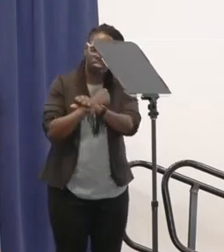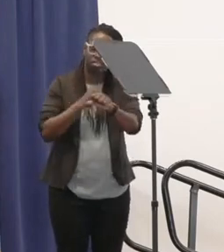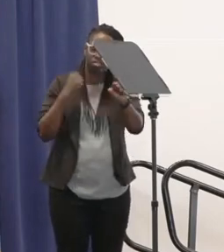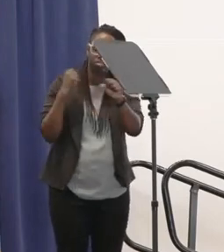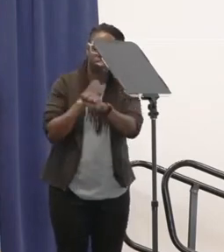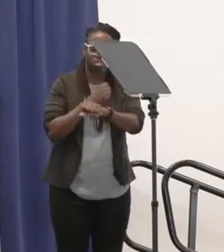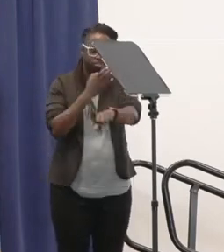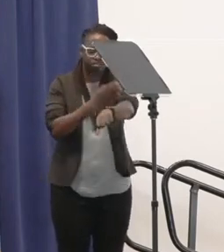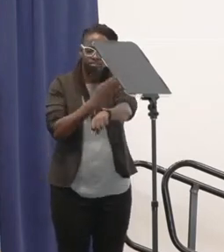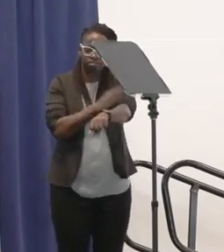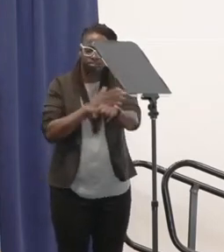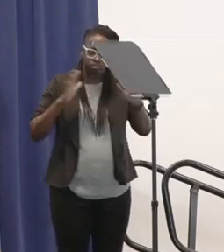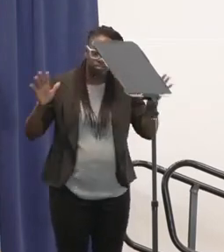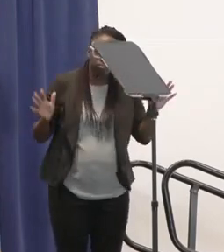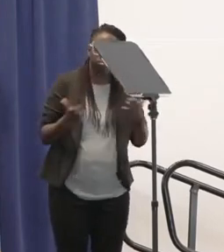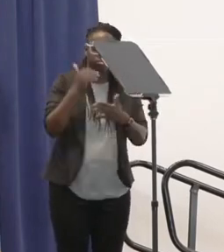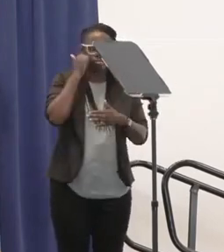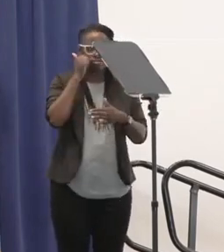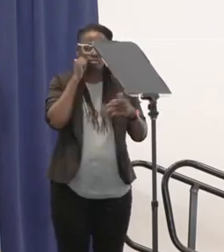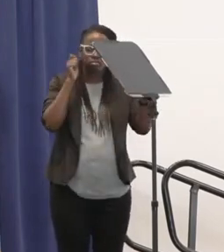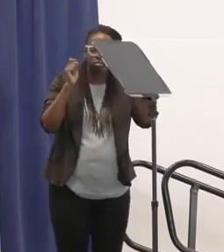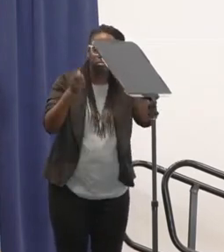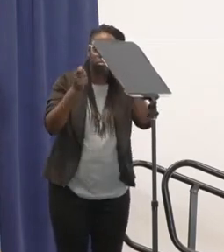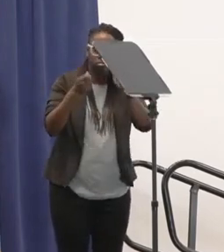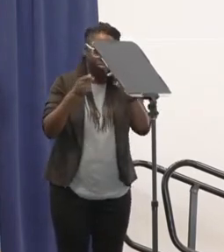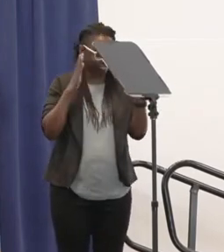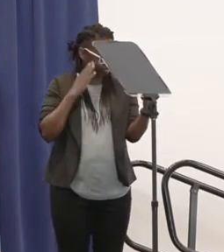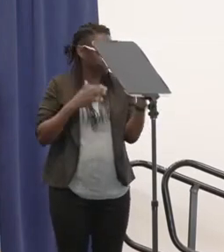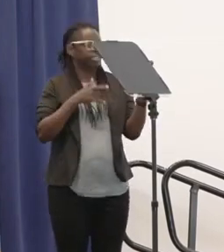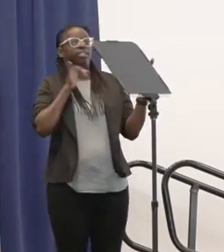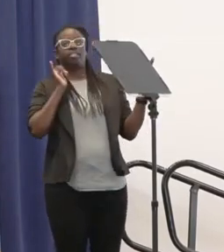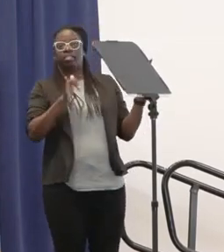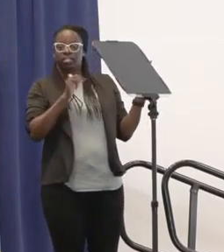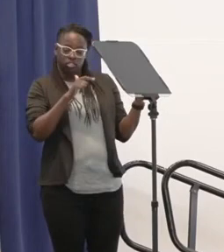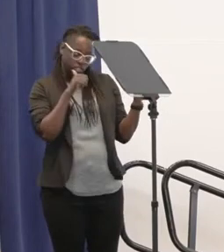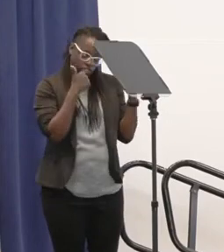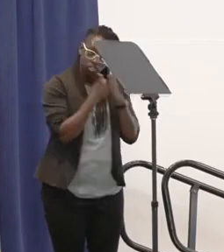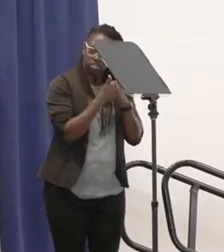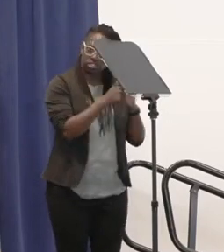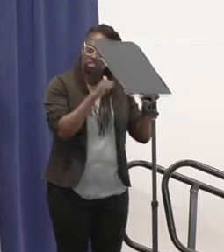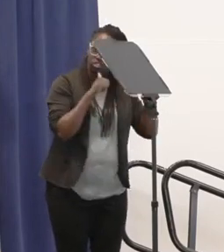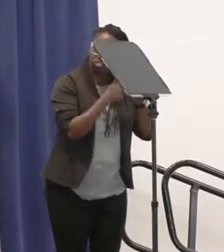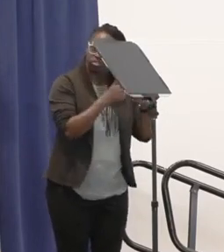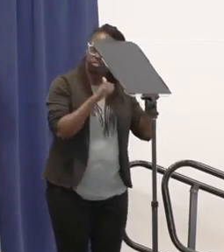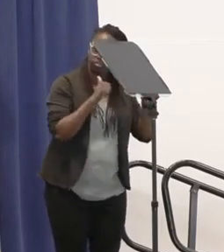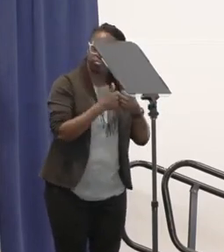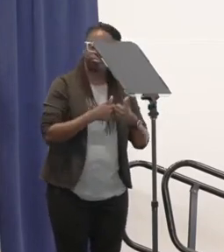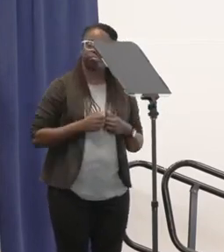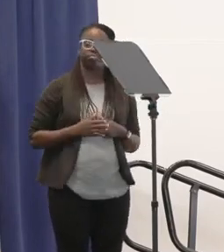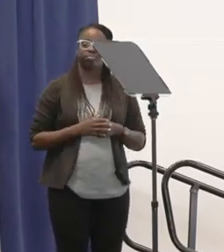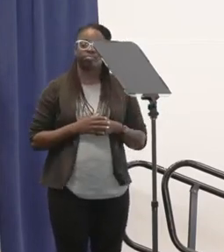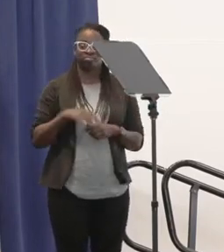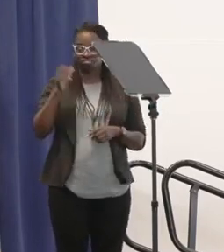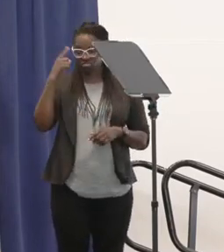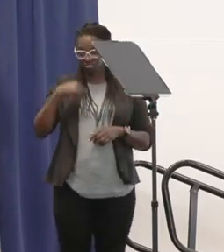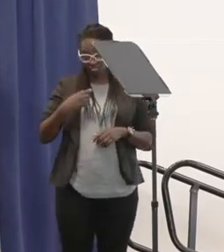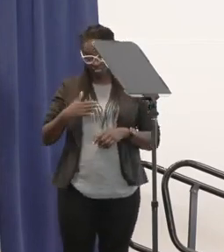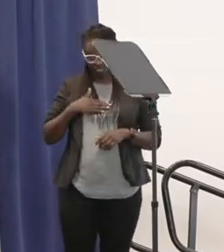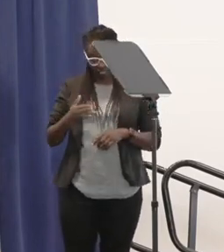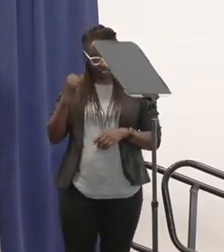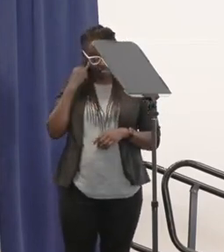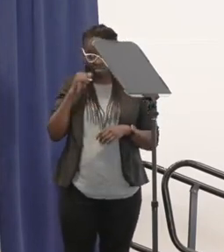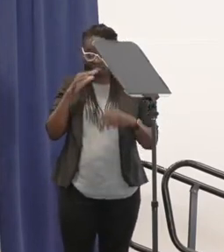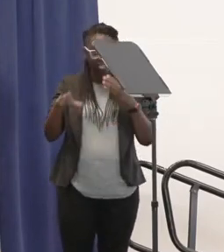and in moments where it's probably completely challenging and very difficult. And I'd be remiss if I didn't add the international context that we're dealing